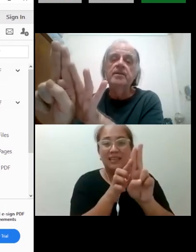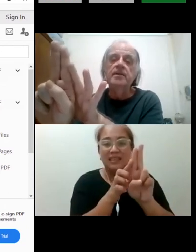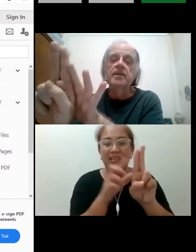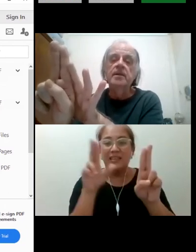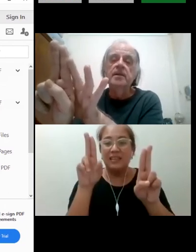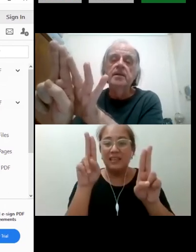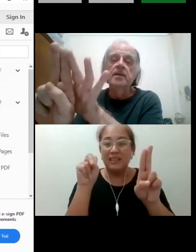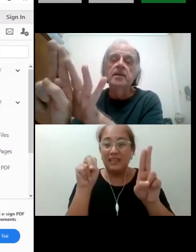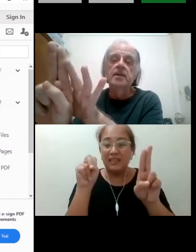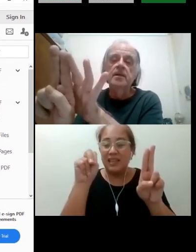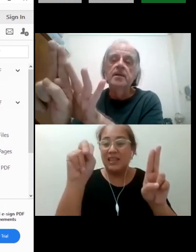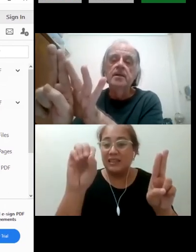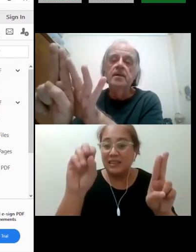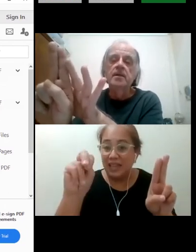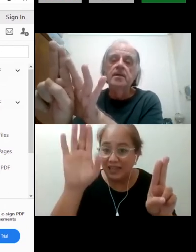non-spread,